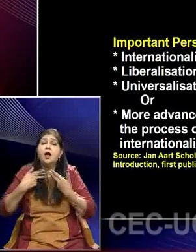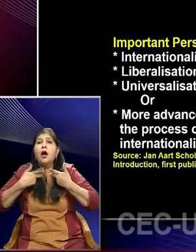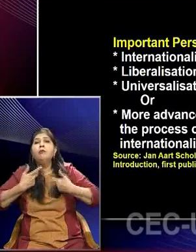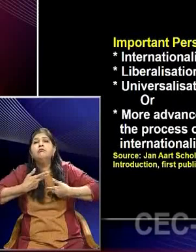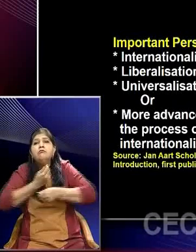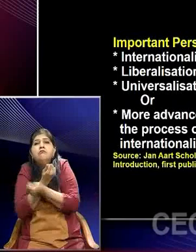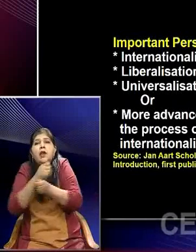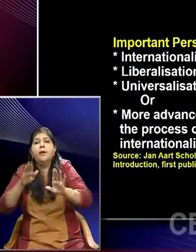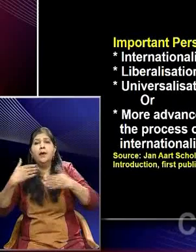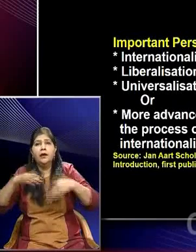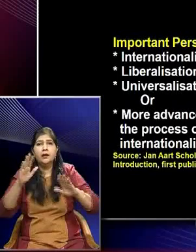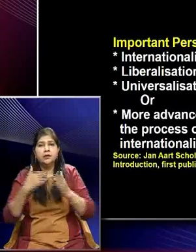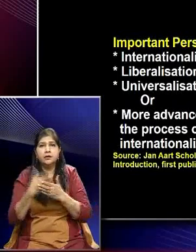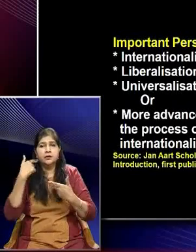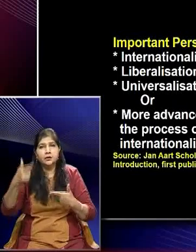liberalization,